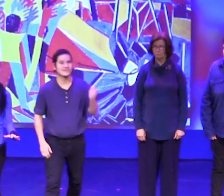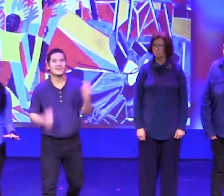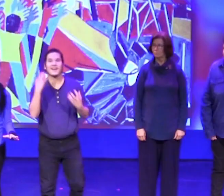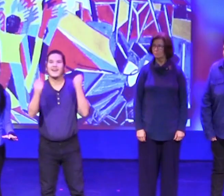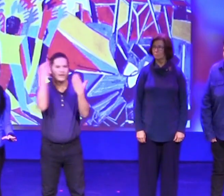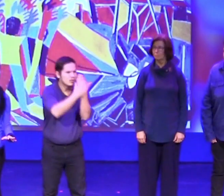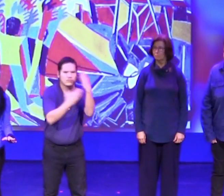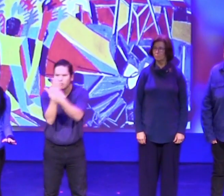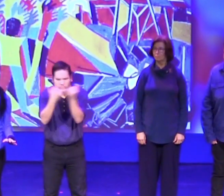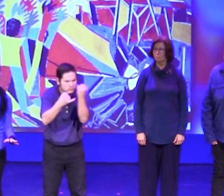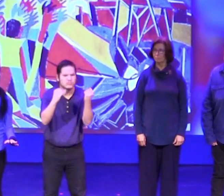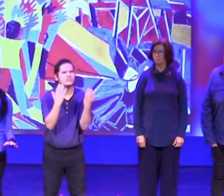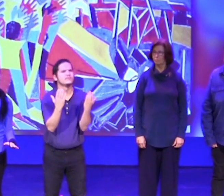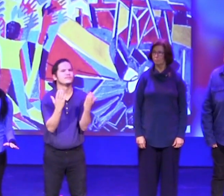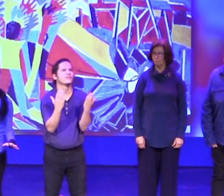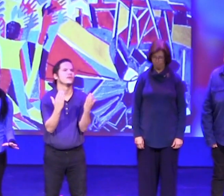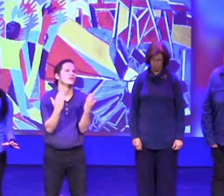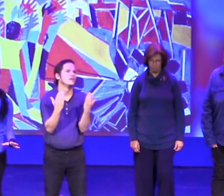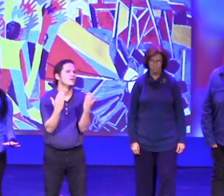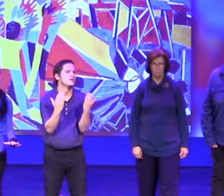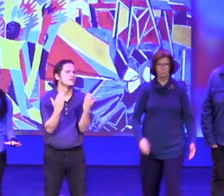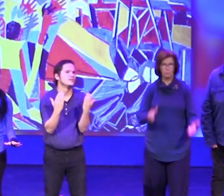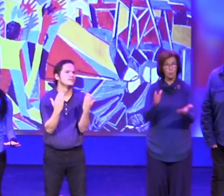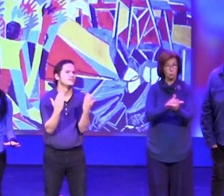desks, Forcing us to wear mittens so we cannot sign.